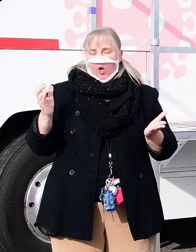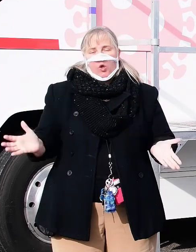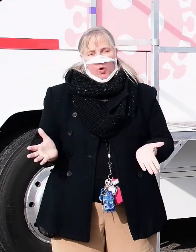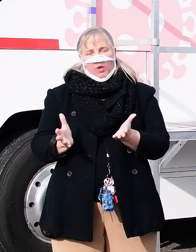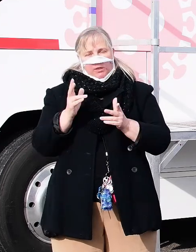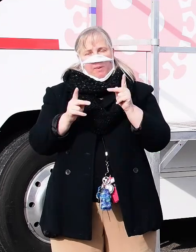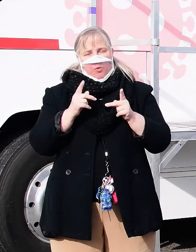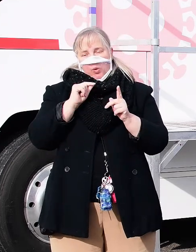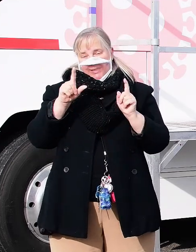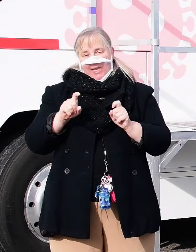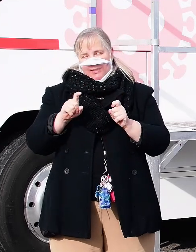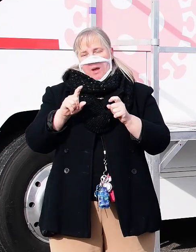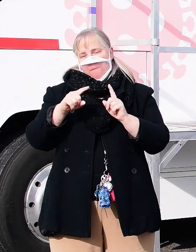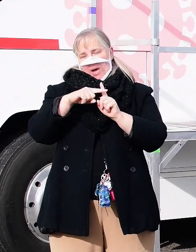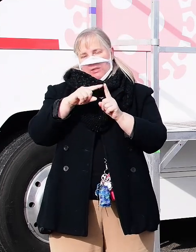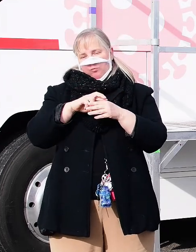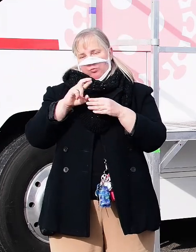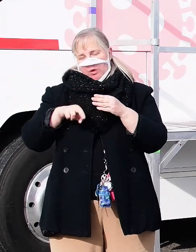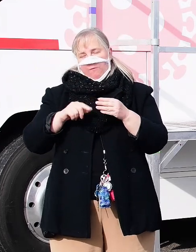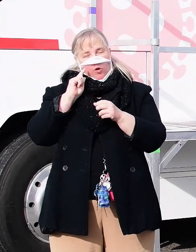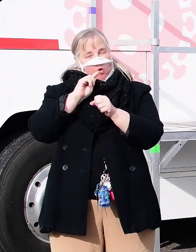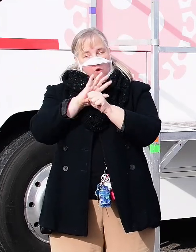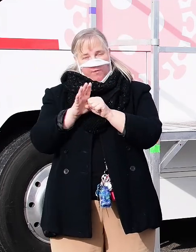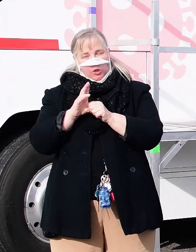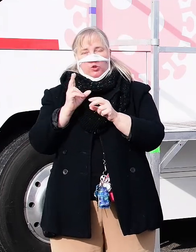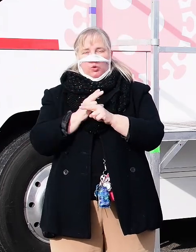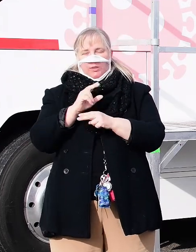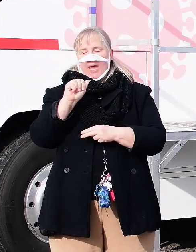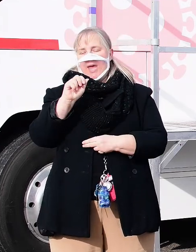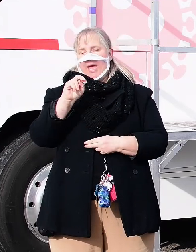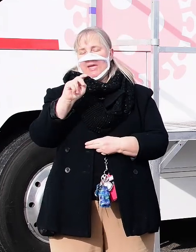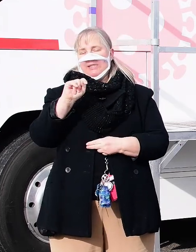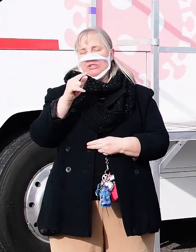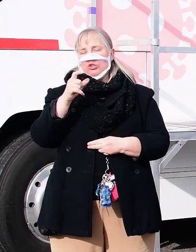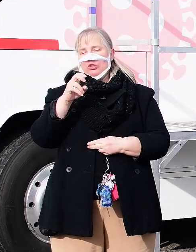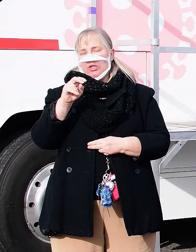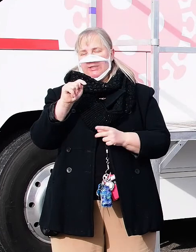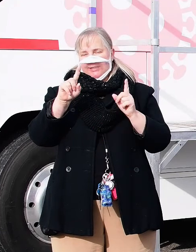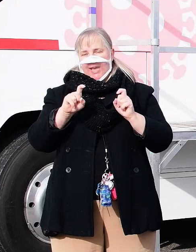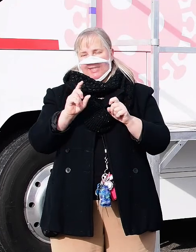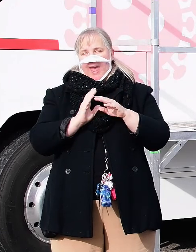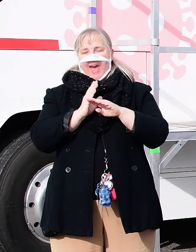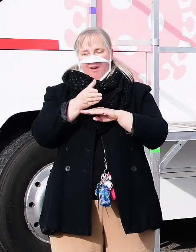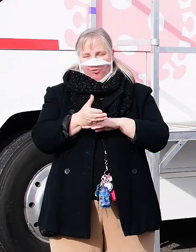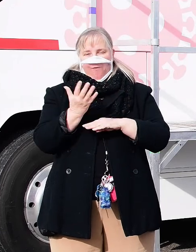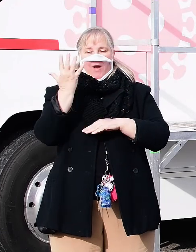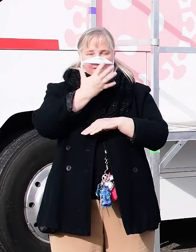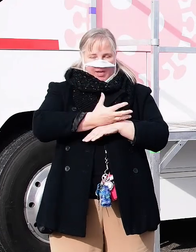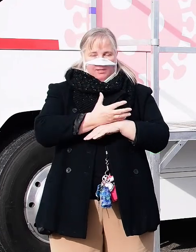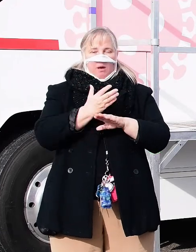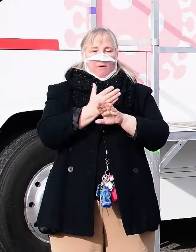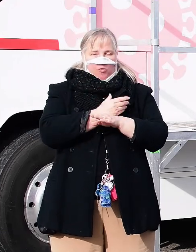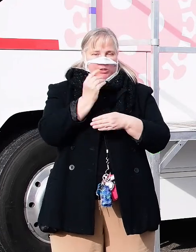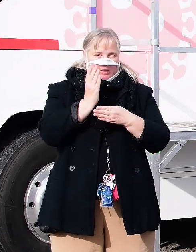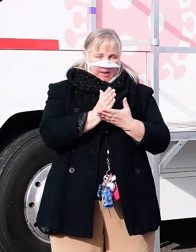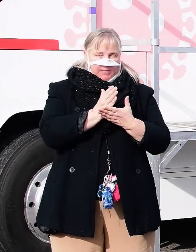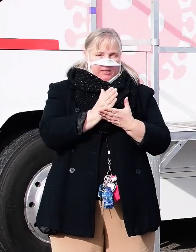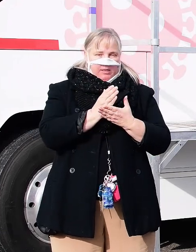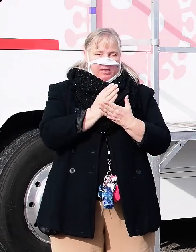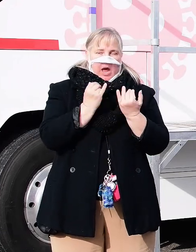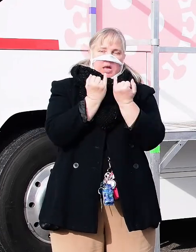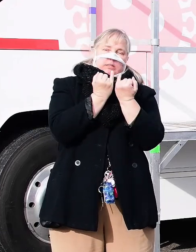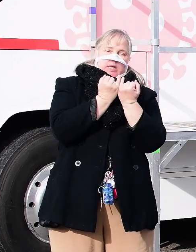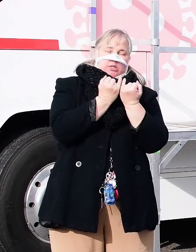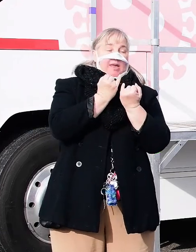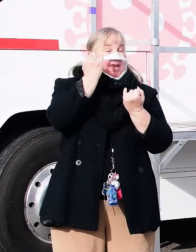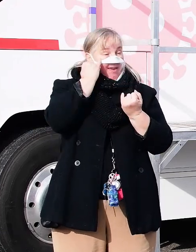for COVID-19 to use an antigen test after 5 days before ending isolation if their symptoms